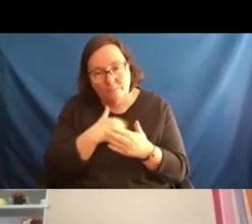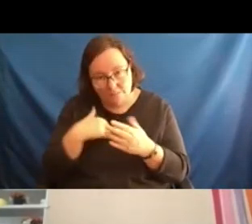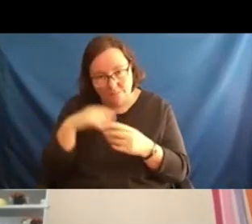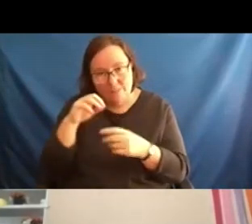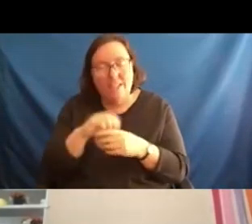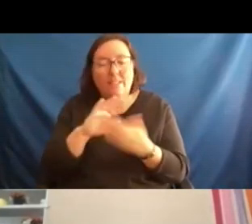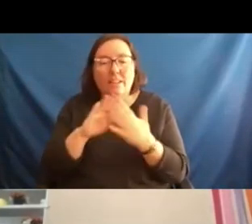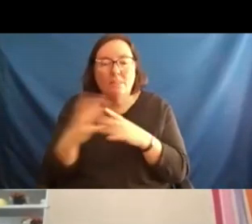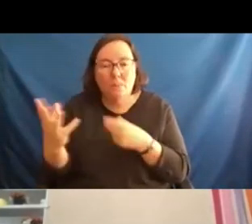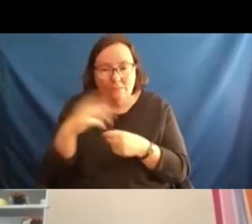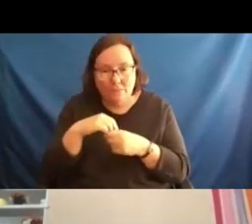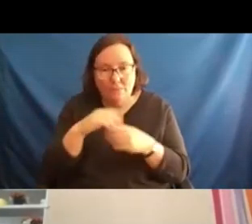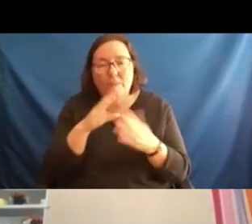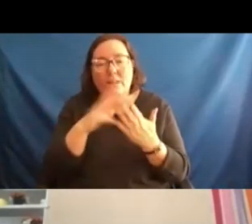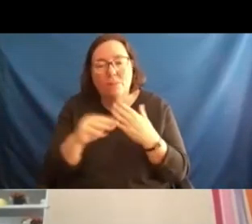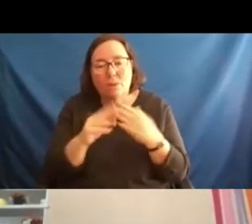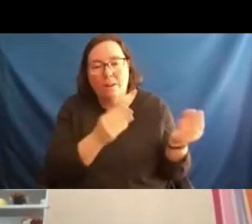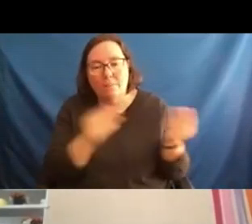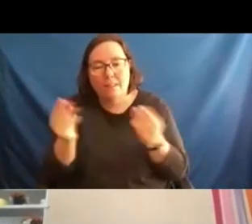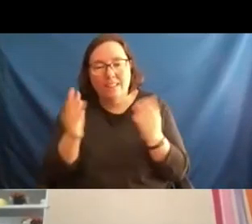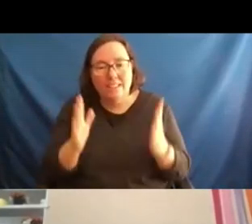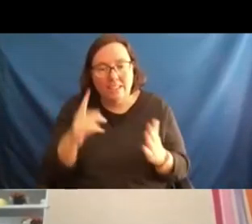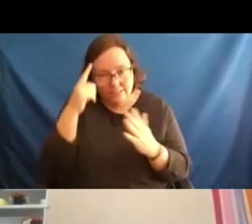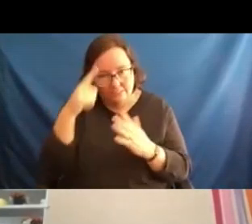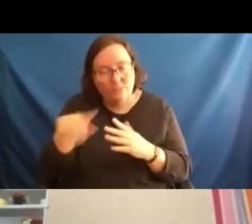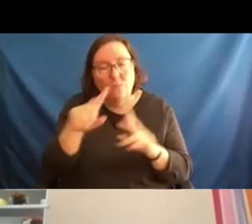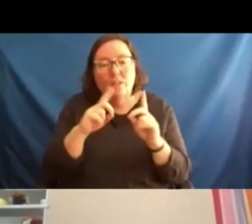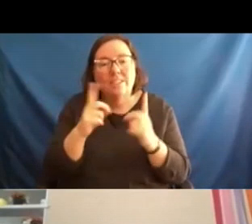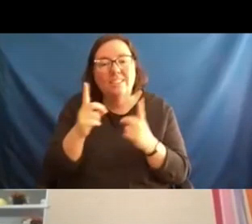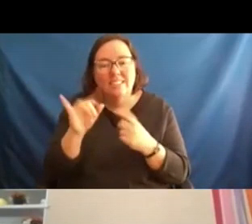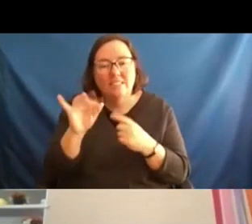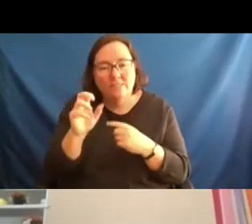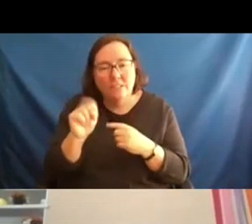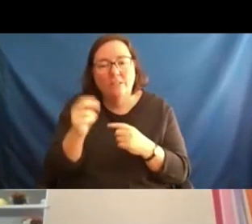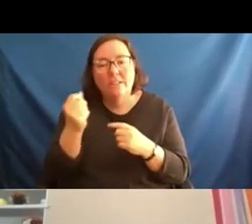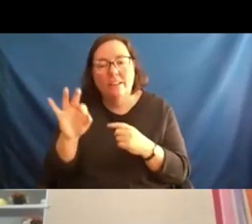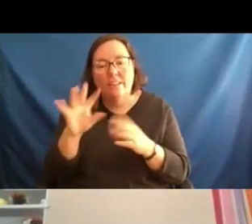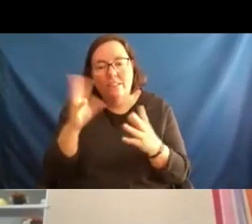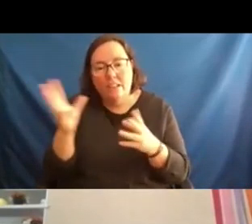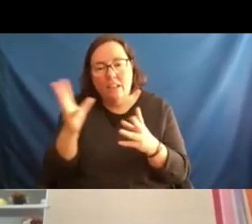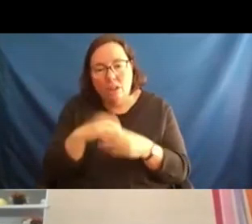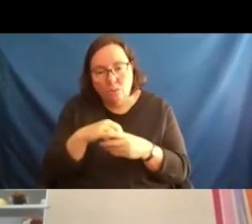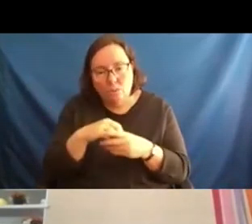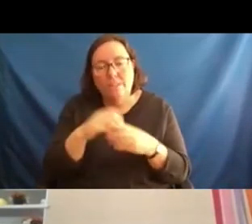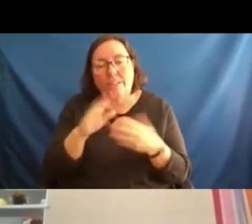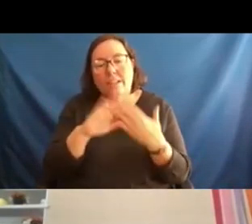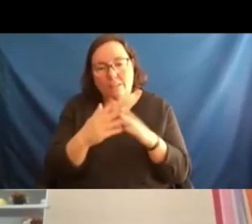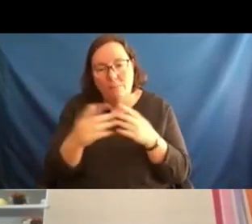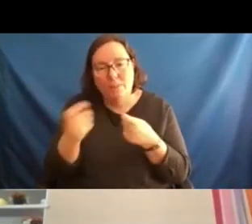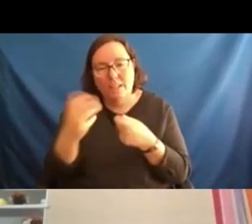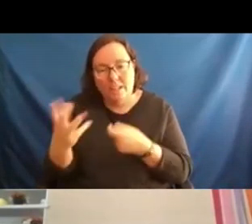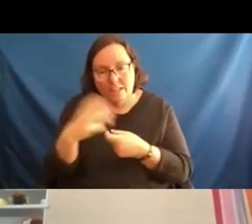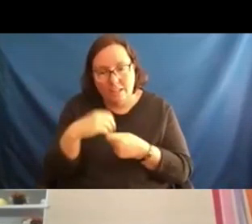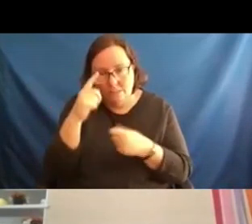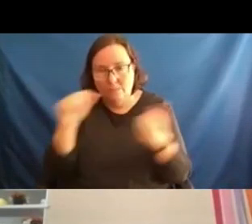and Program Liaison for the Division of Inclusion and Community Engagement under the direction